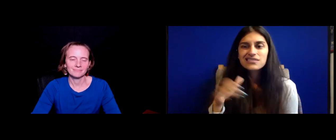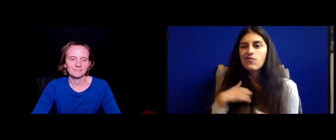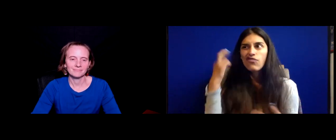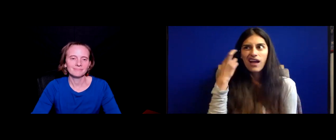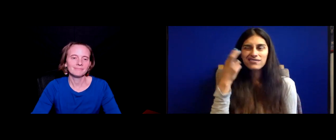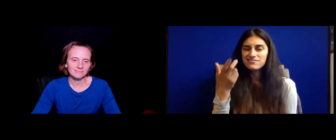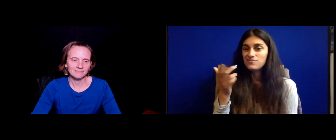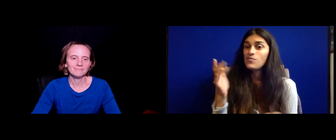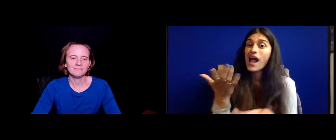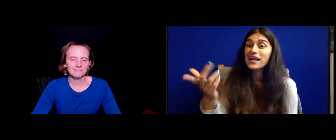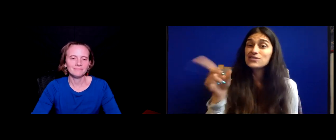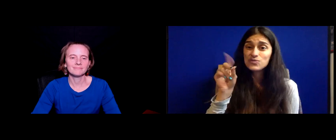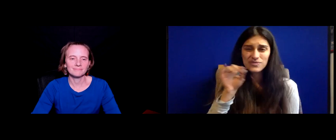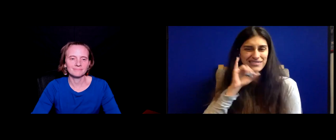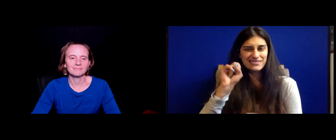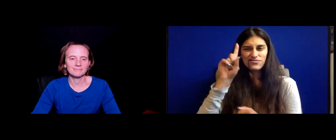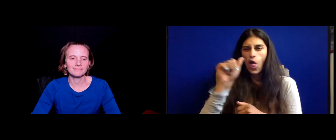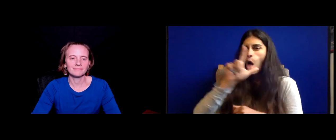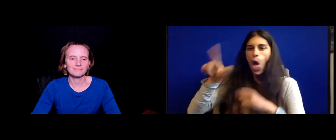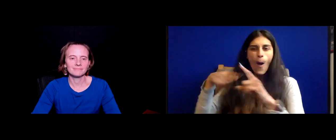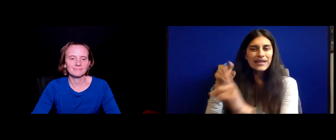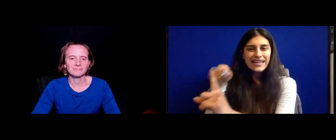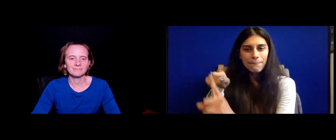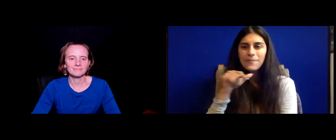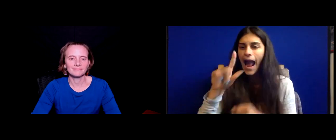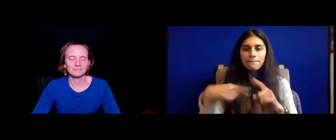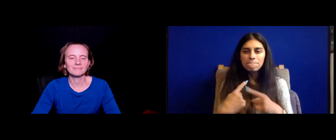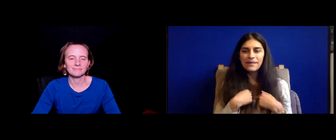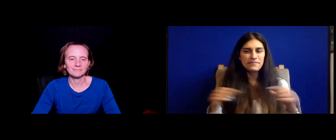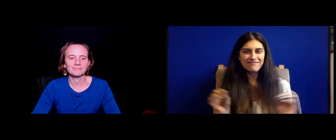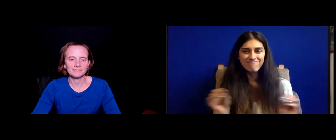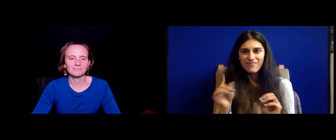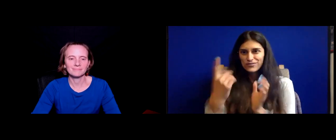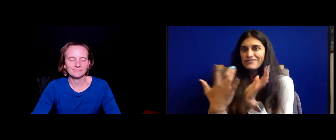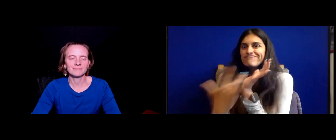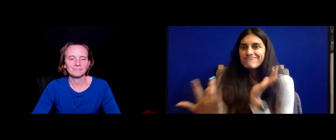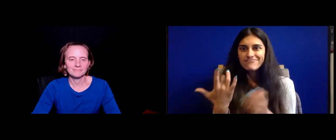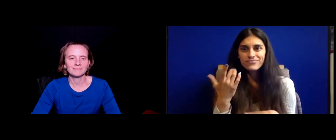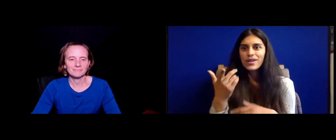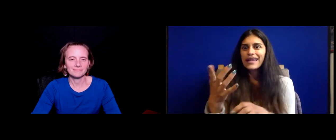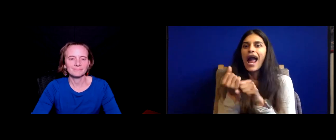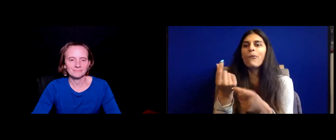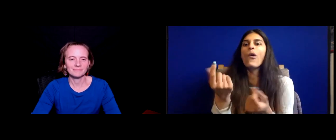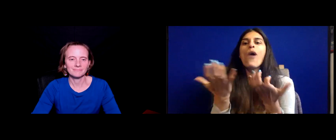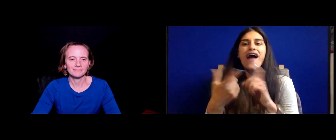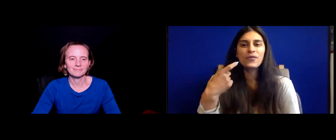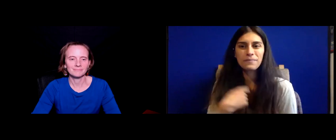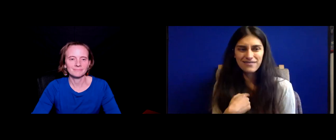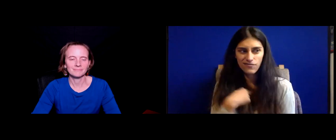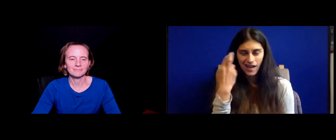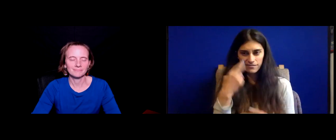So knowing that it was a toxic relationship, I knew that I had to get out of it. And it was really all about